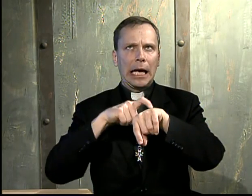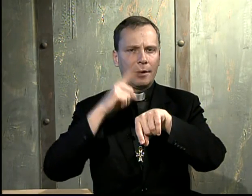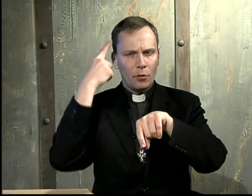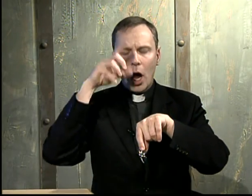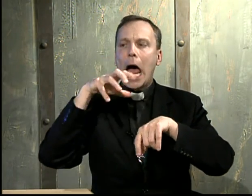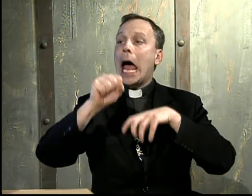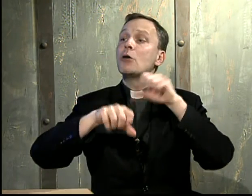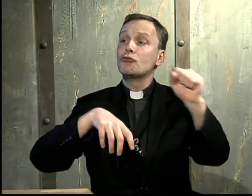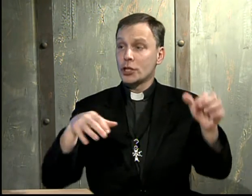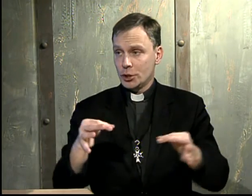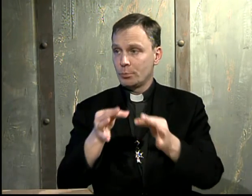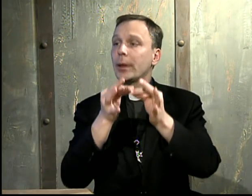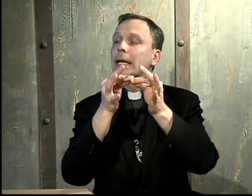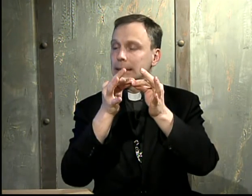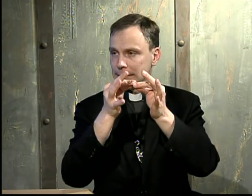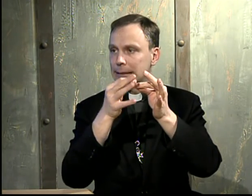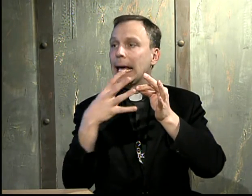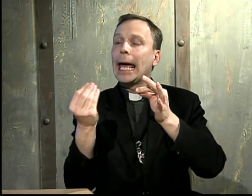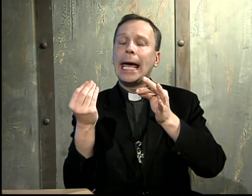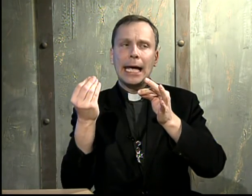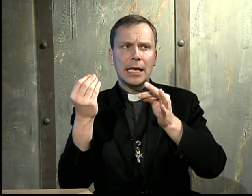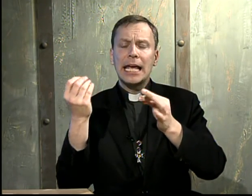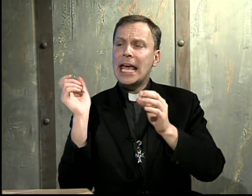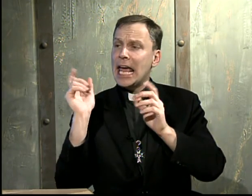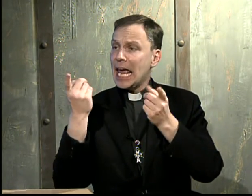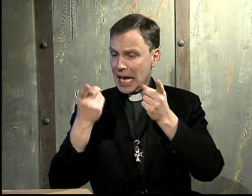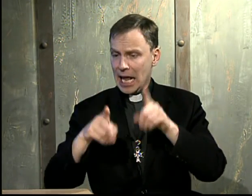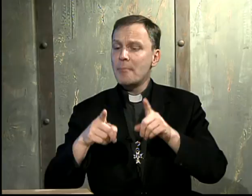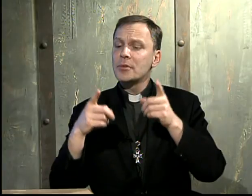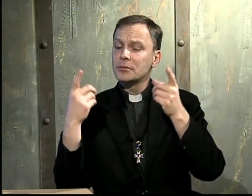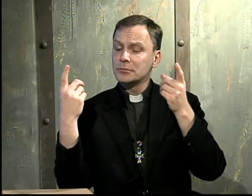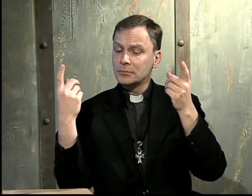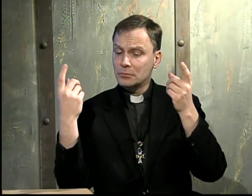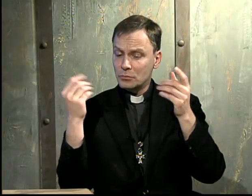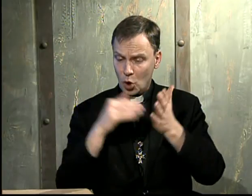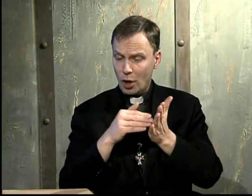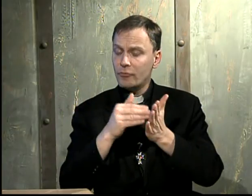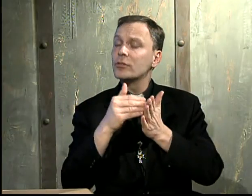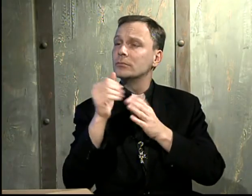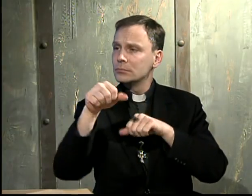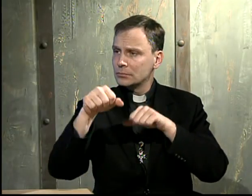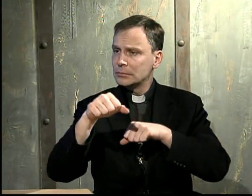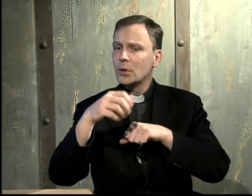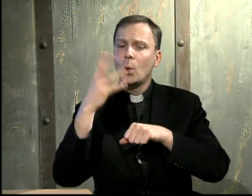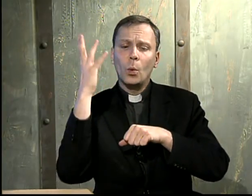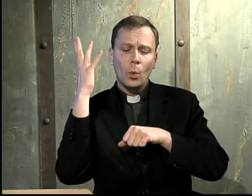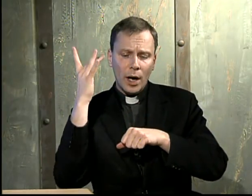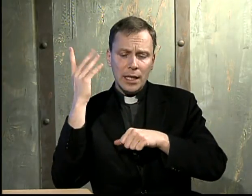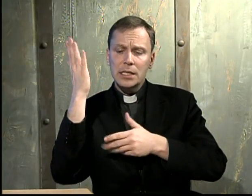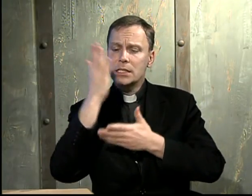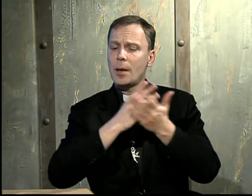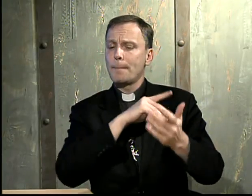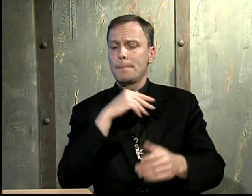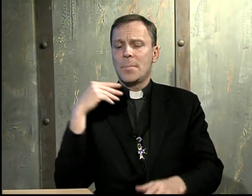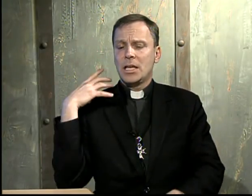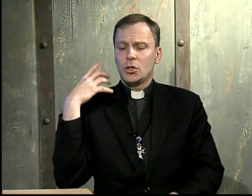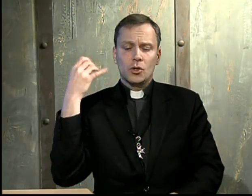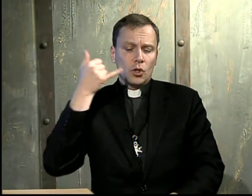And once a month now, we have time for outreach masses such as that. And those are happening regularly.